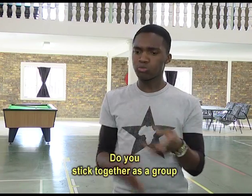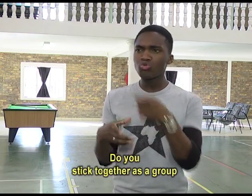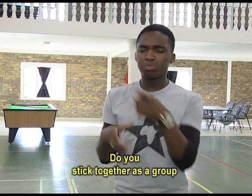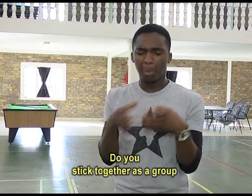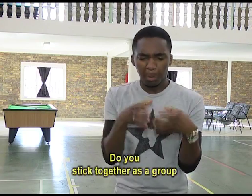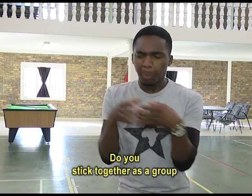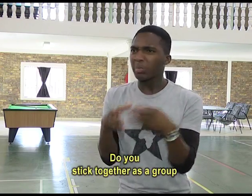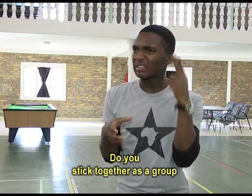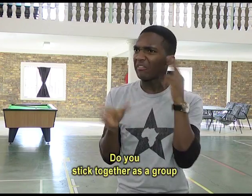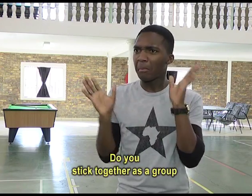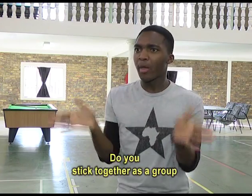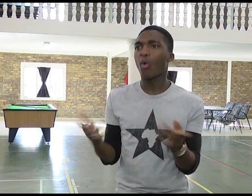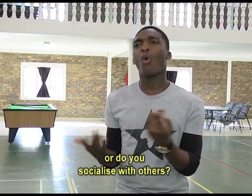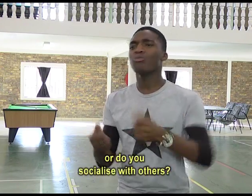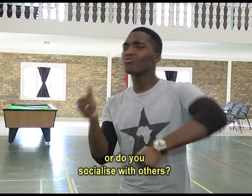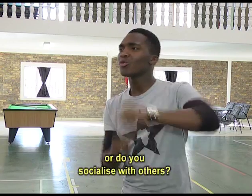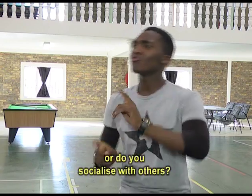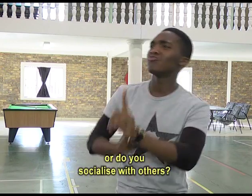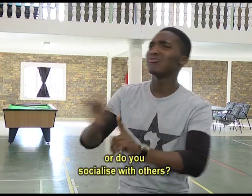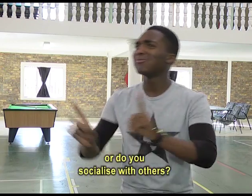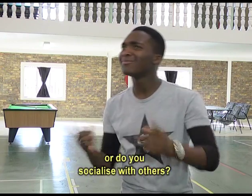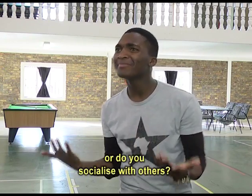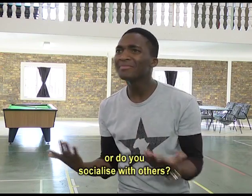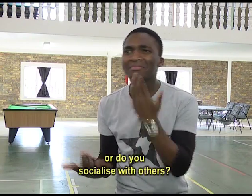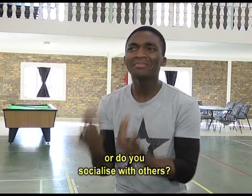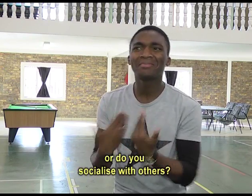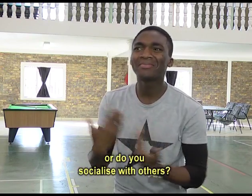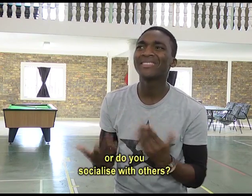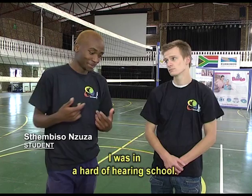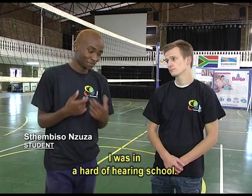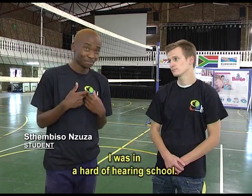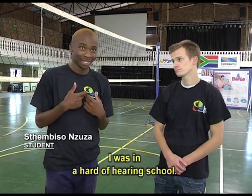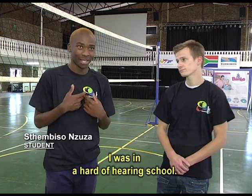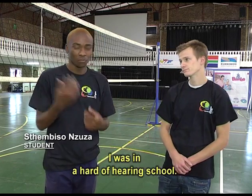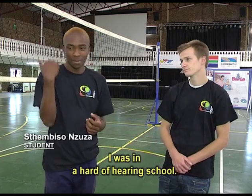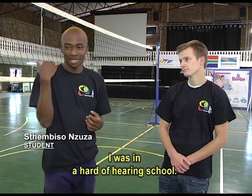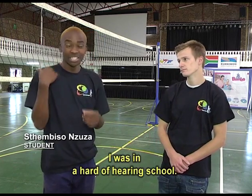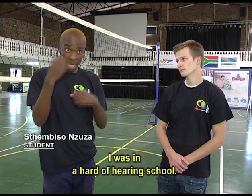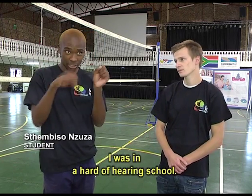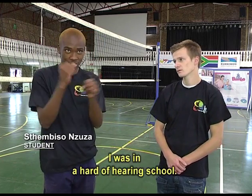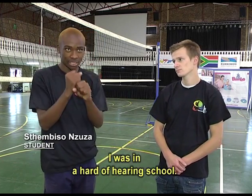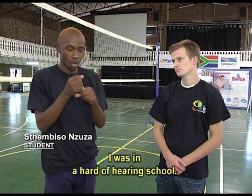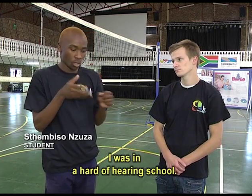Do you stick together as a group, or do you socialize with others? I was in a hard of hearing school.